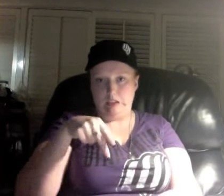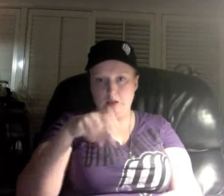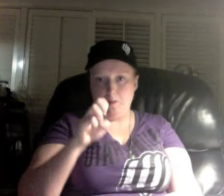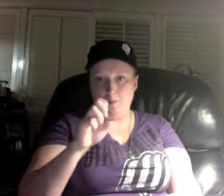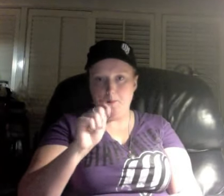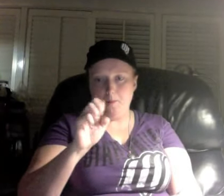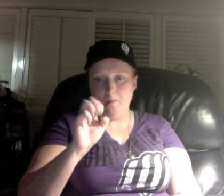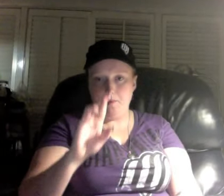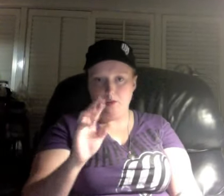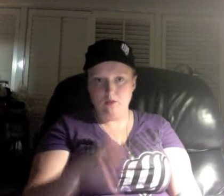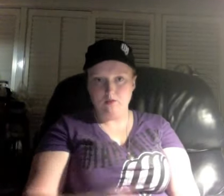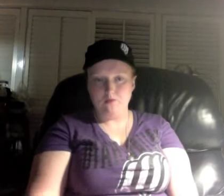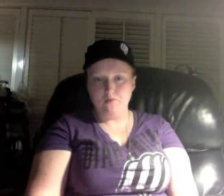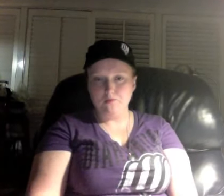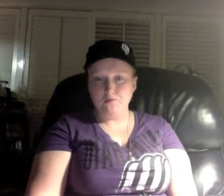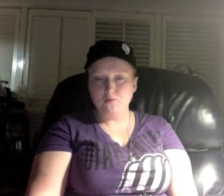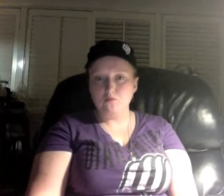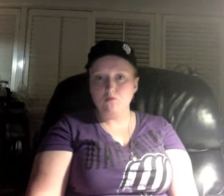do questions about the readings.